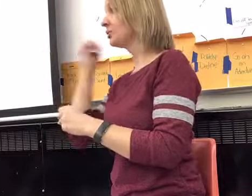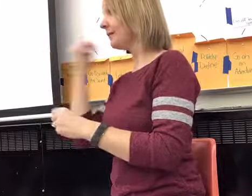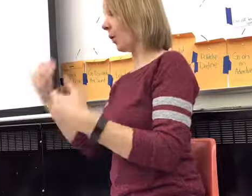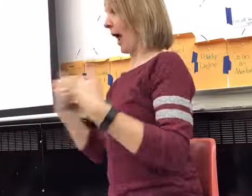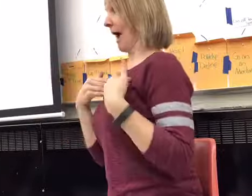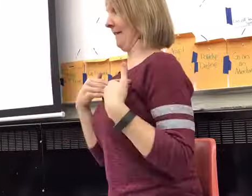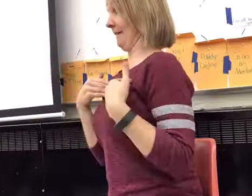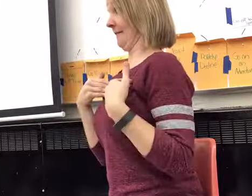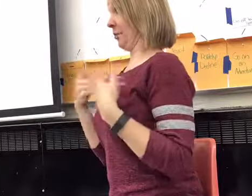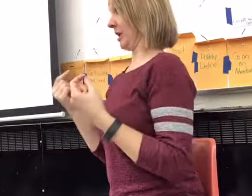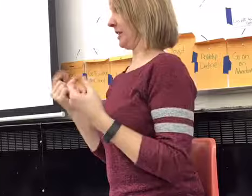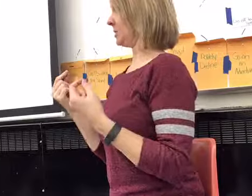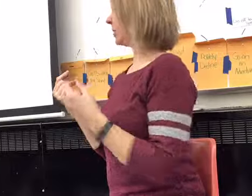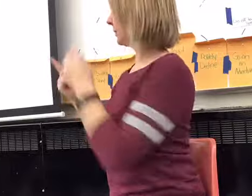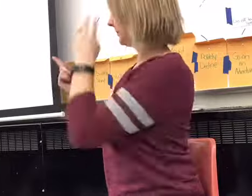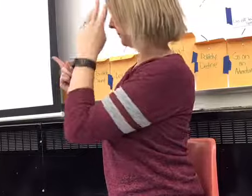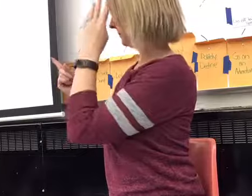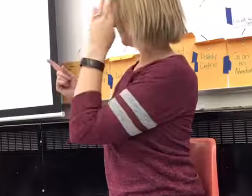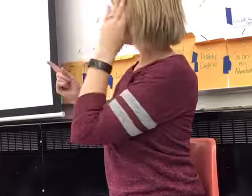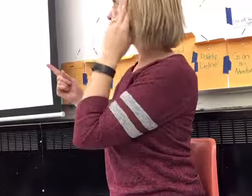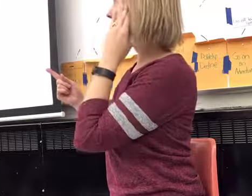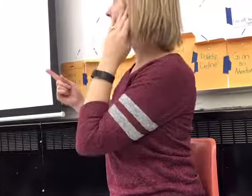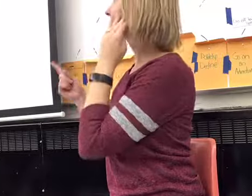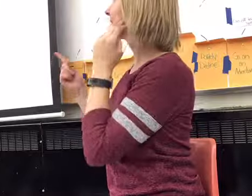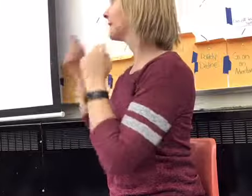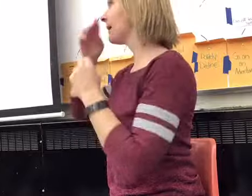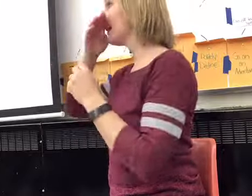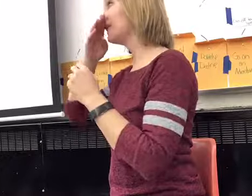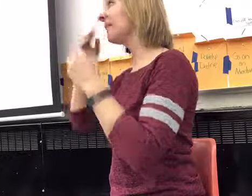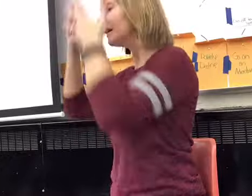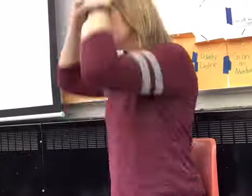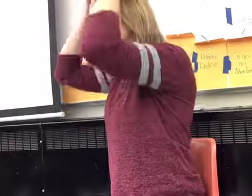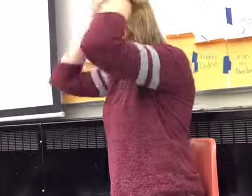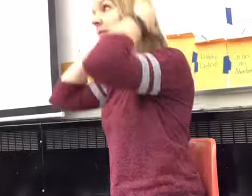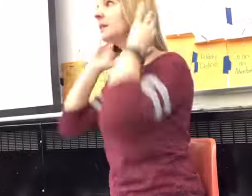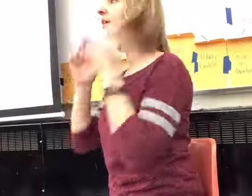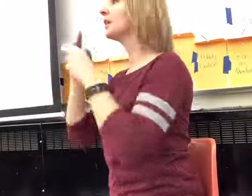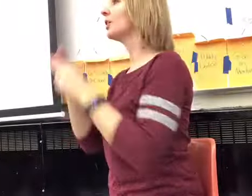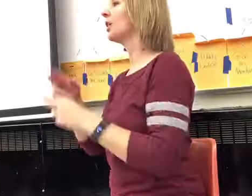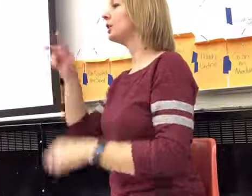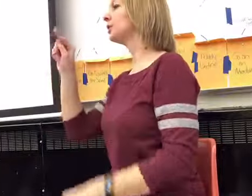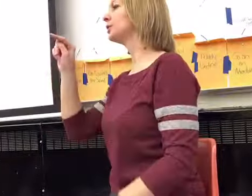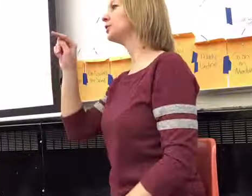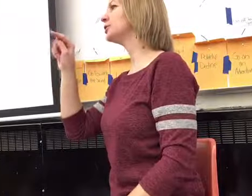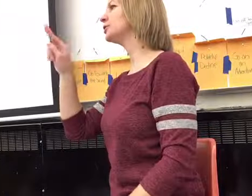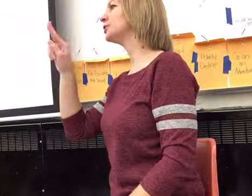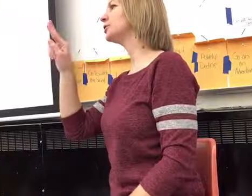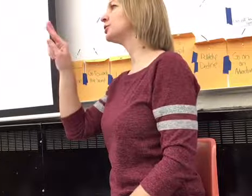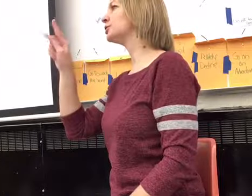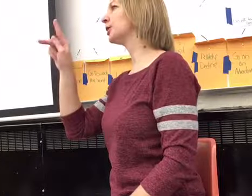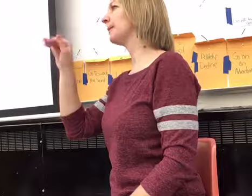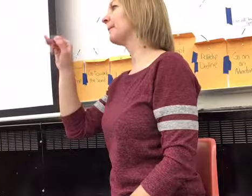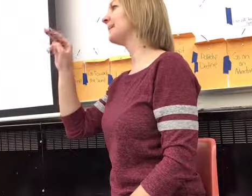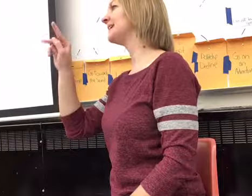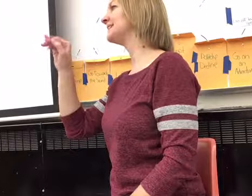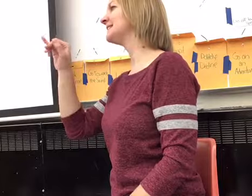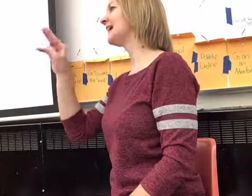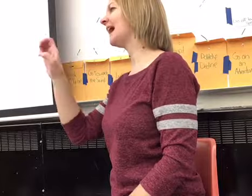they do is they're going to spread your head with a thing called turpentine. Anybody know what turpentine is used for in today's world? No.